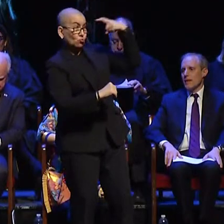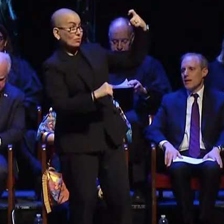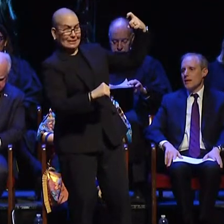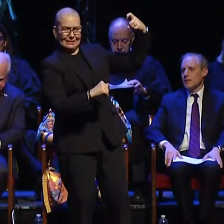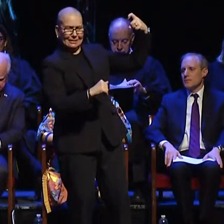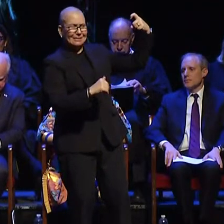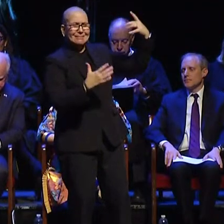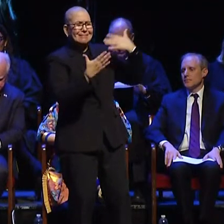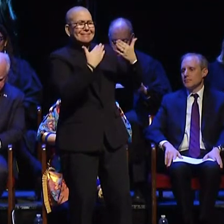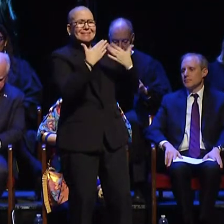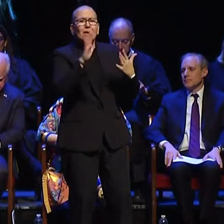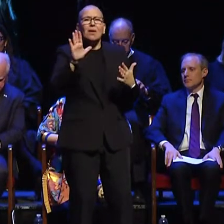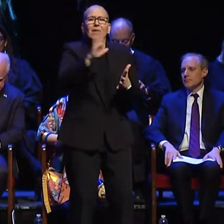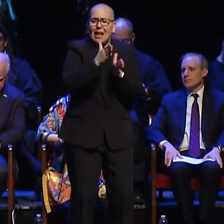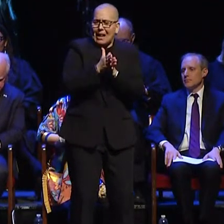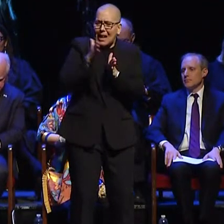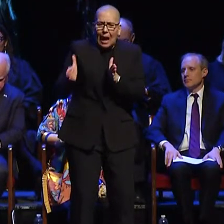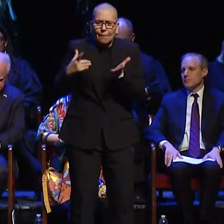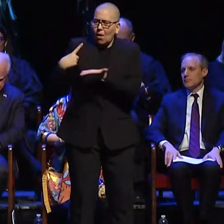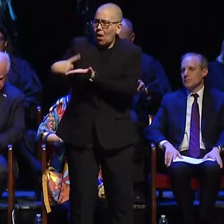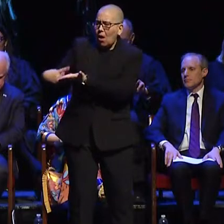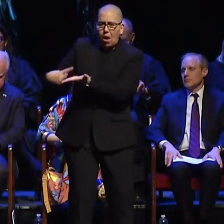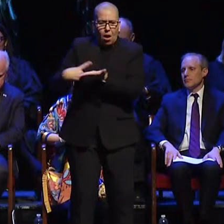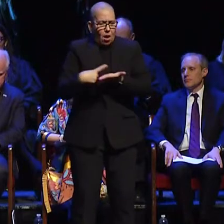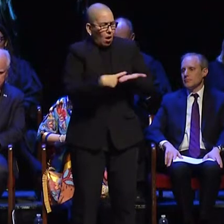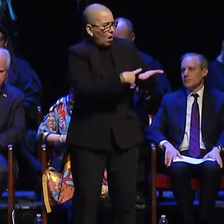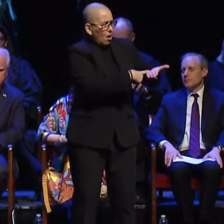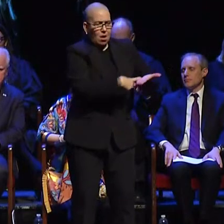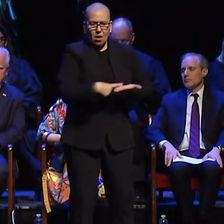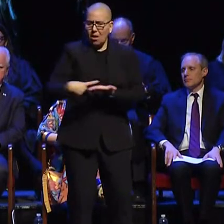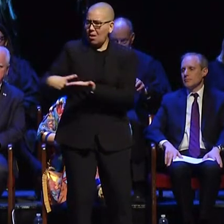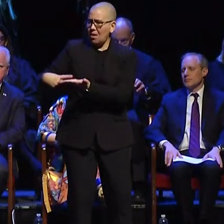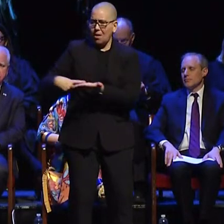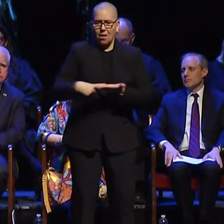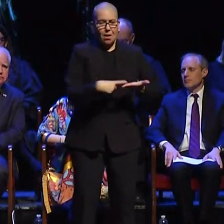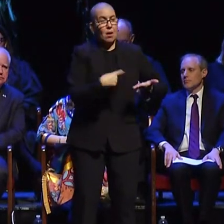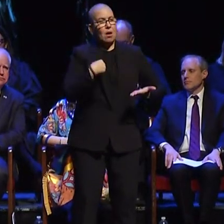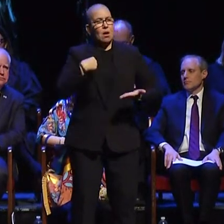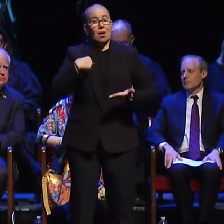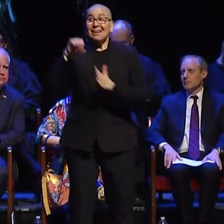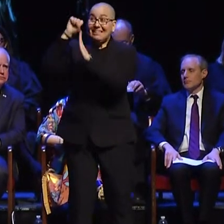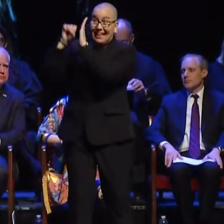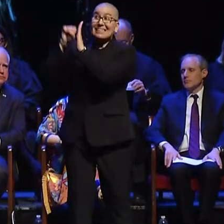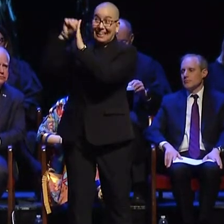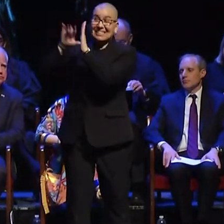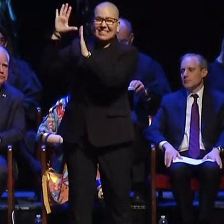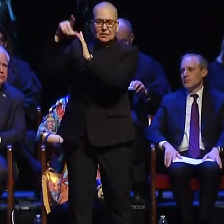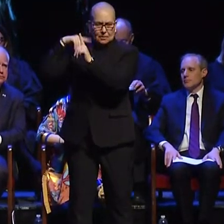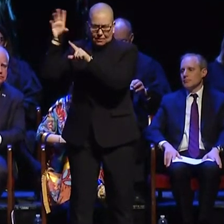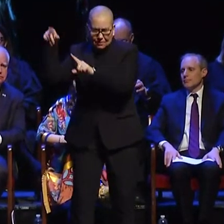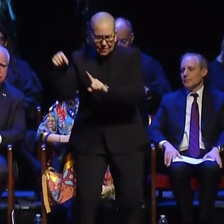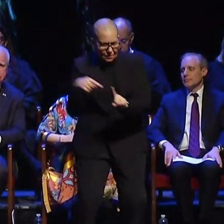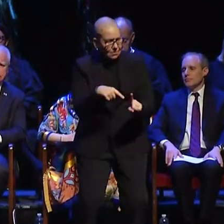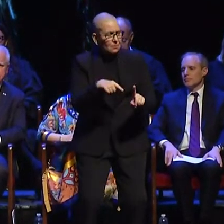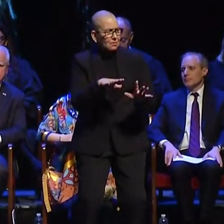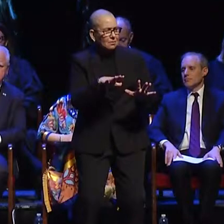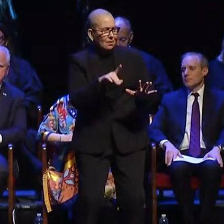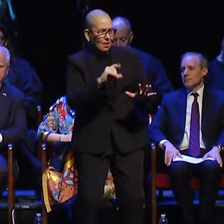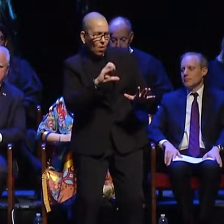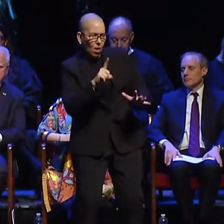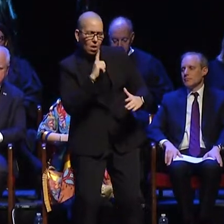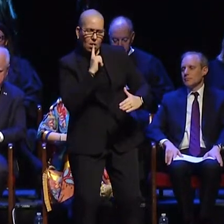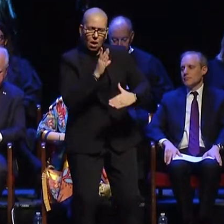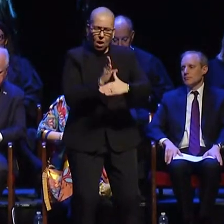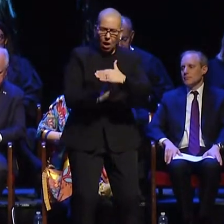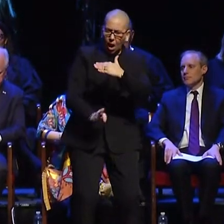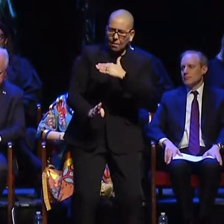of the State Auditor is ready to help you make those dreams real. I am humbled to be trusted with this important role, and I will work every day to